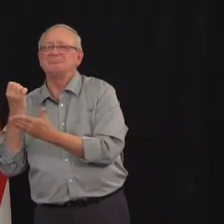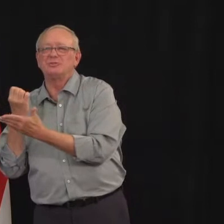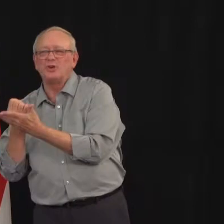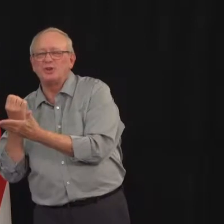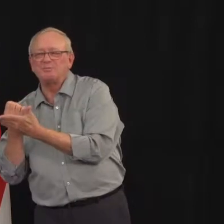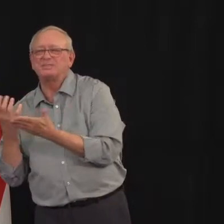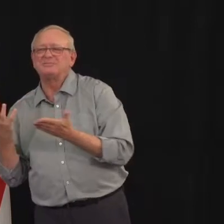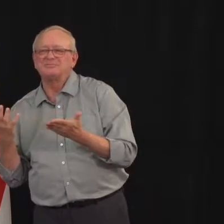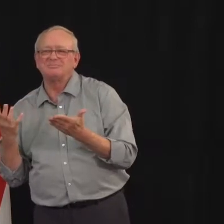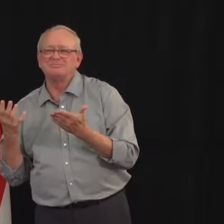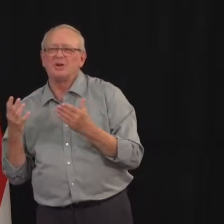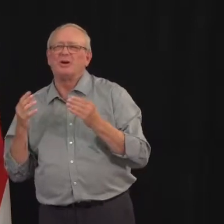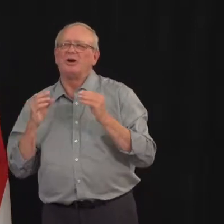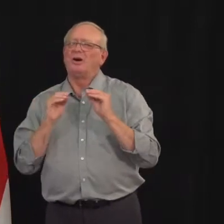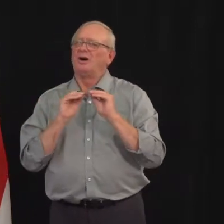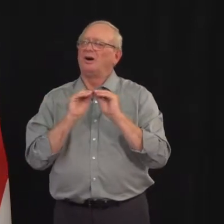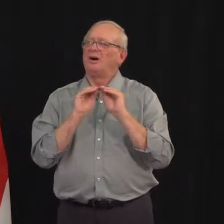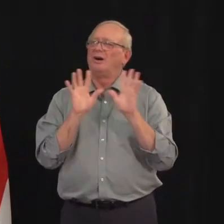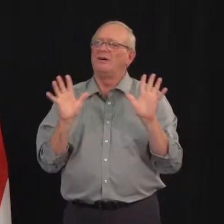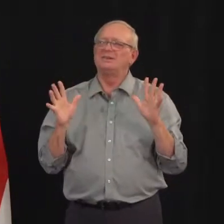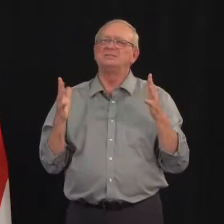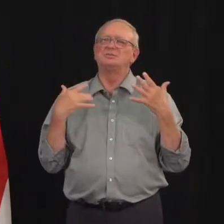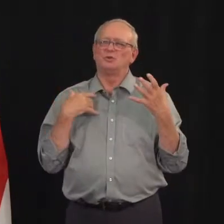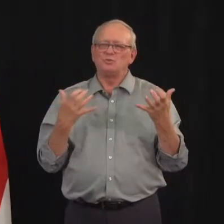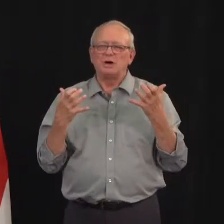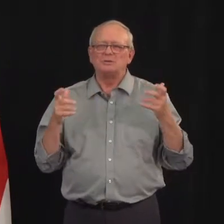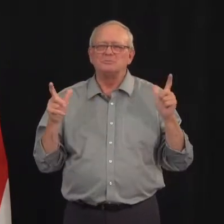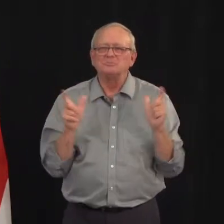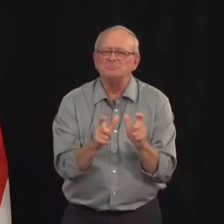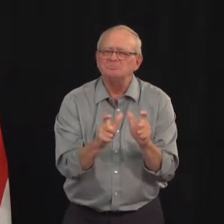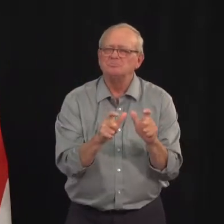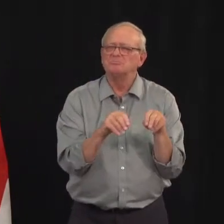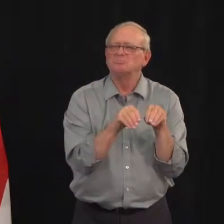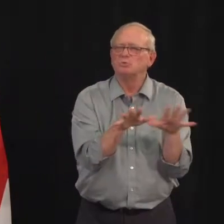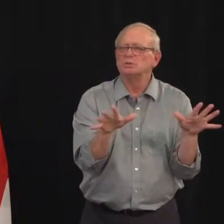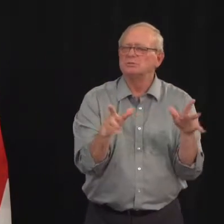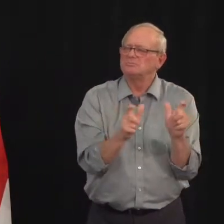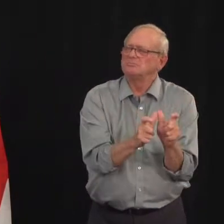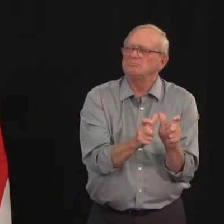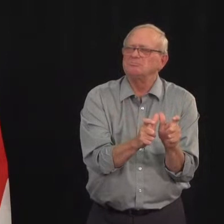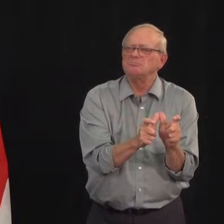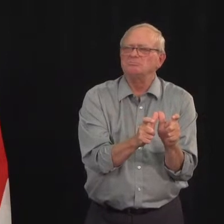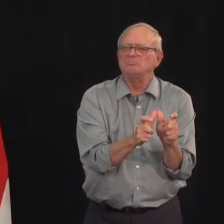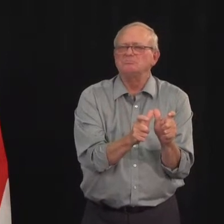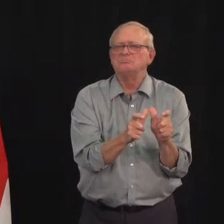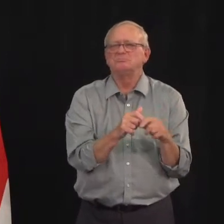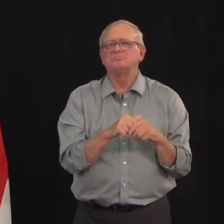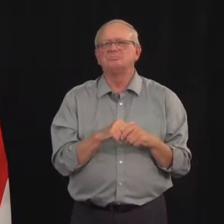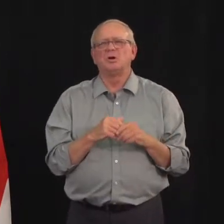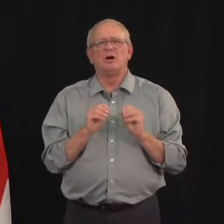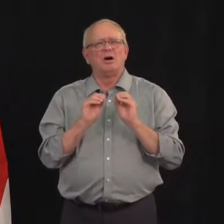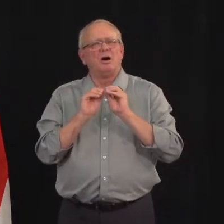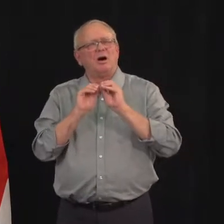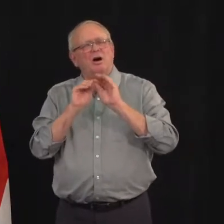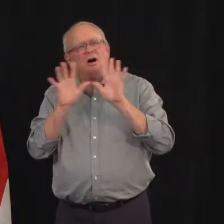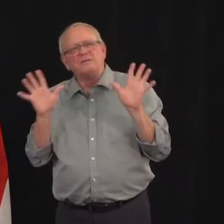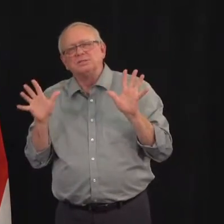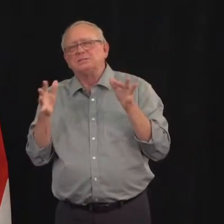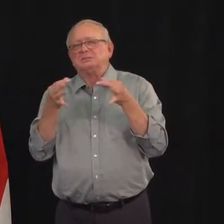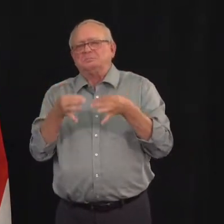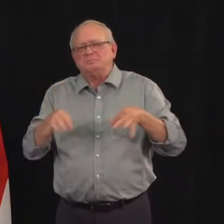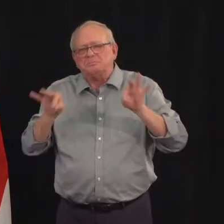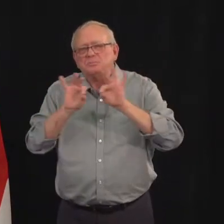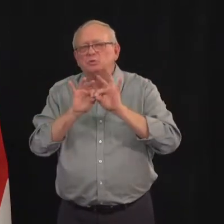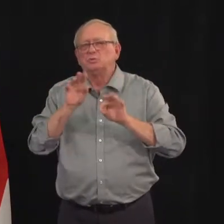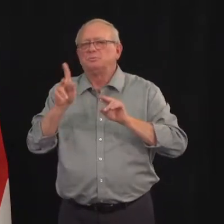spread of COVID. Clearly, we need to be able to have interactions in our society that enable us to have all those